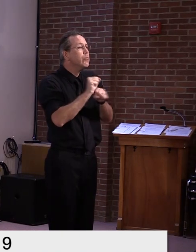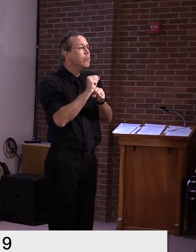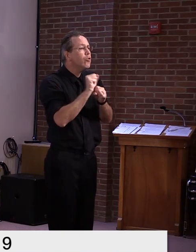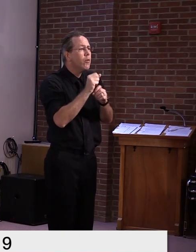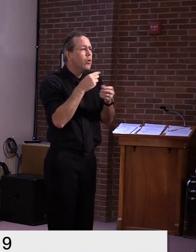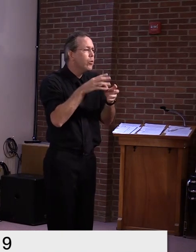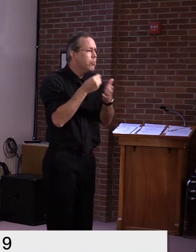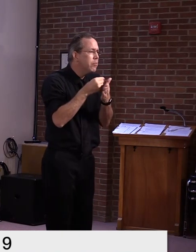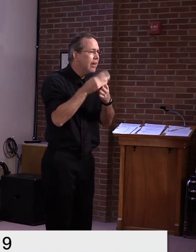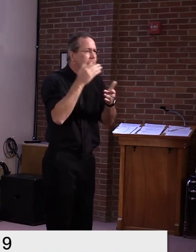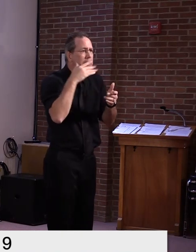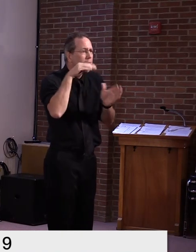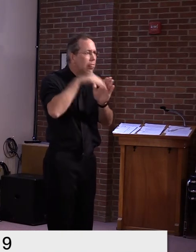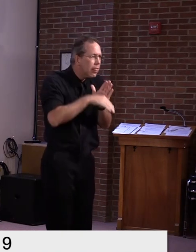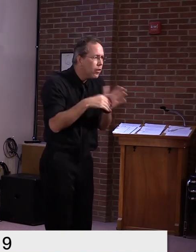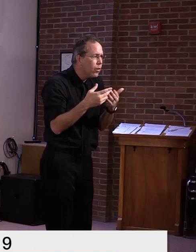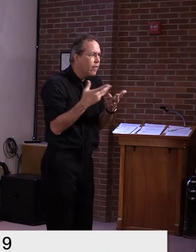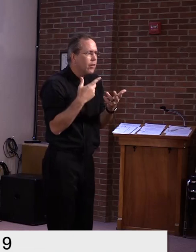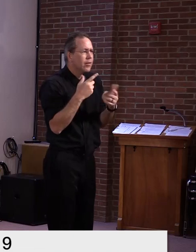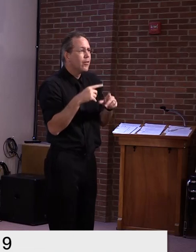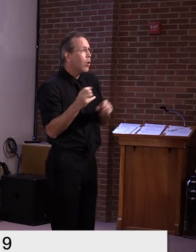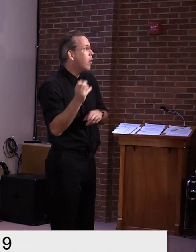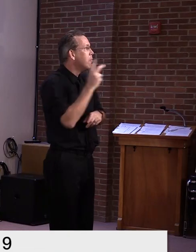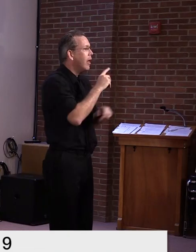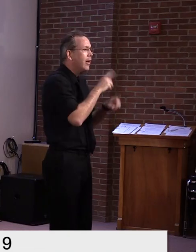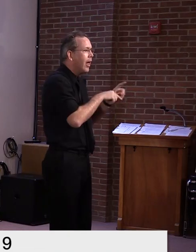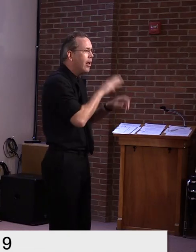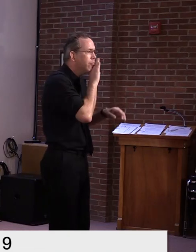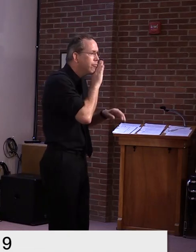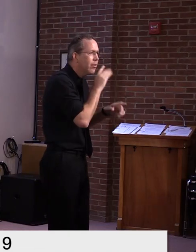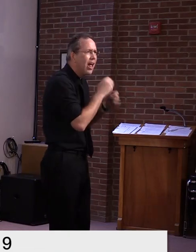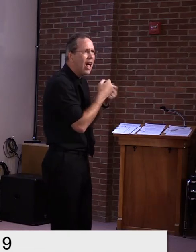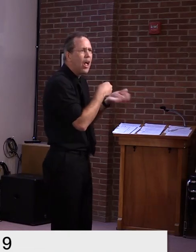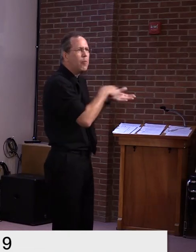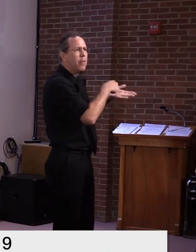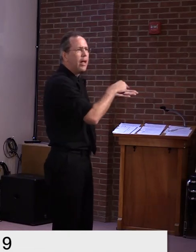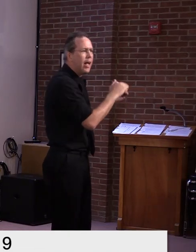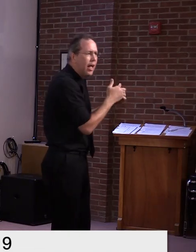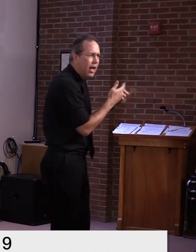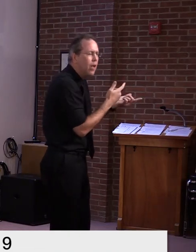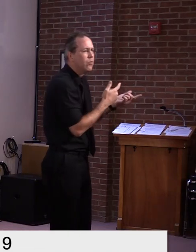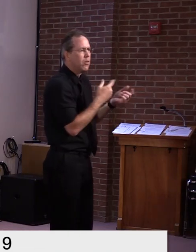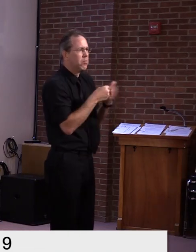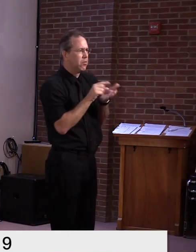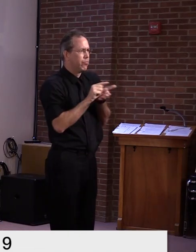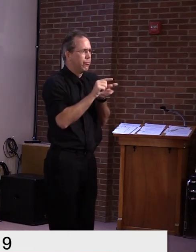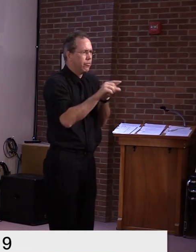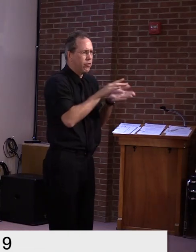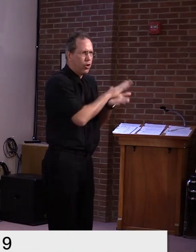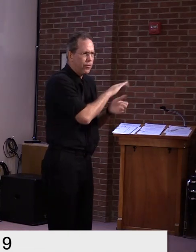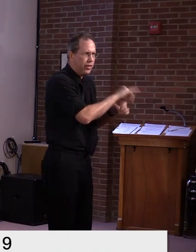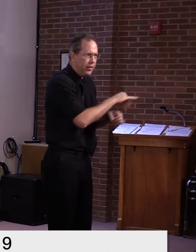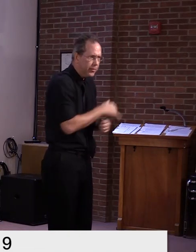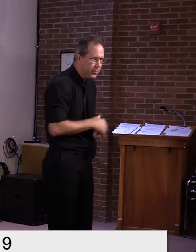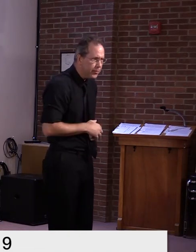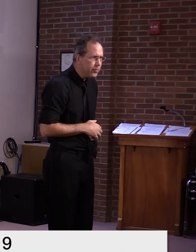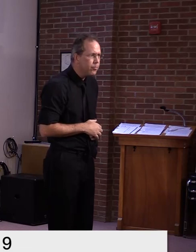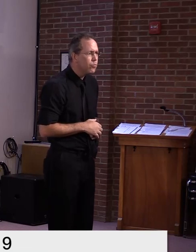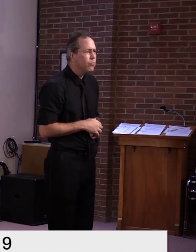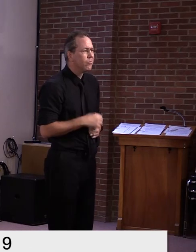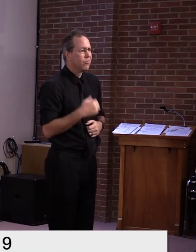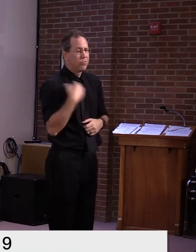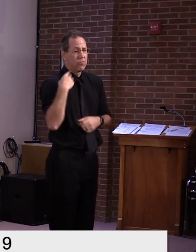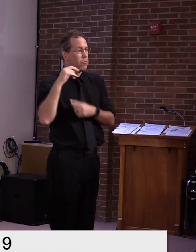specific incurred expenses. Again, between March 1st and June 15th, the first cycle